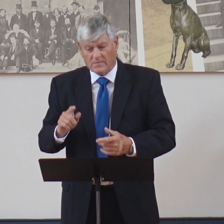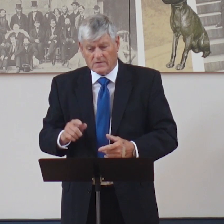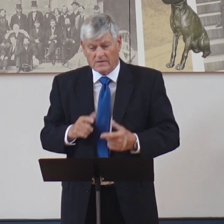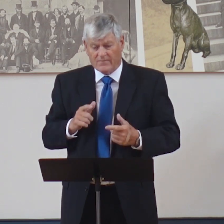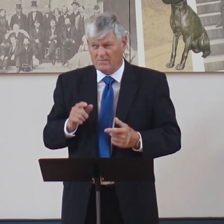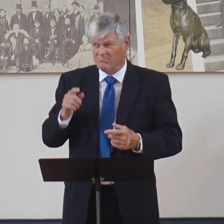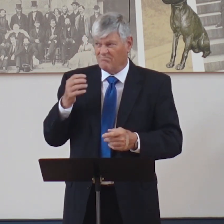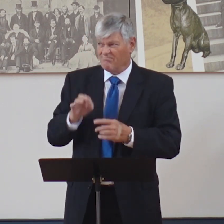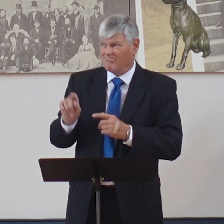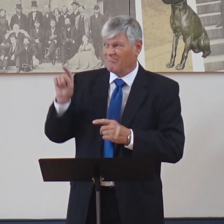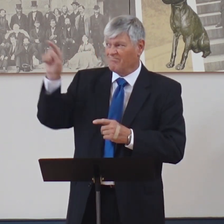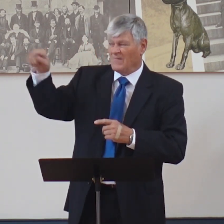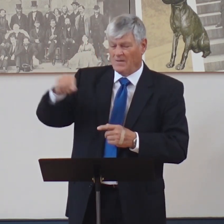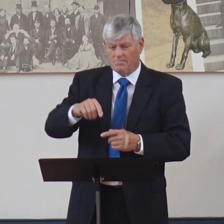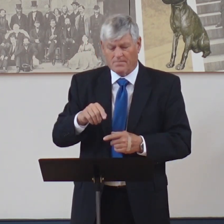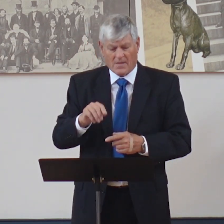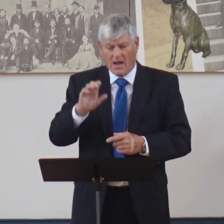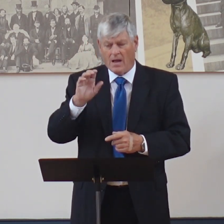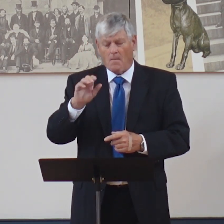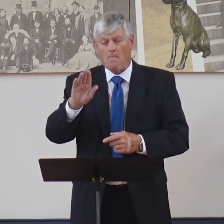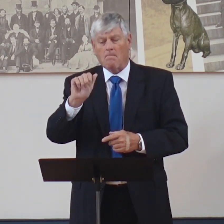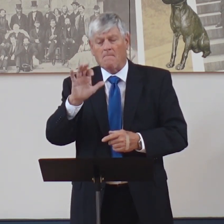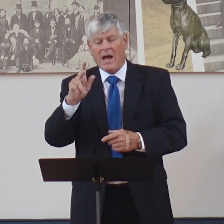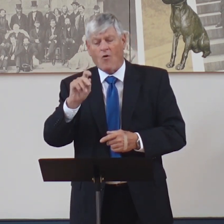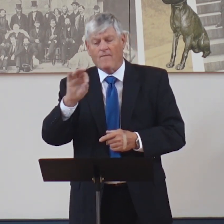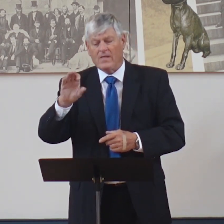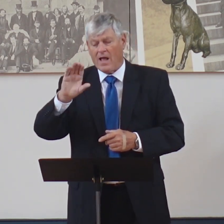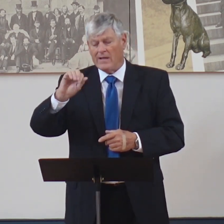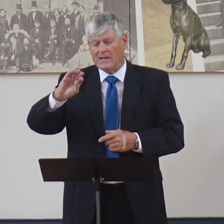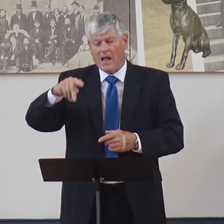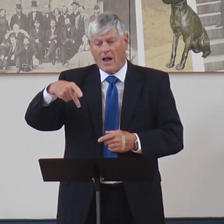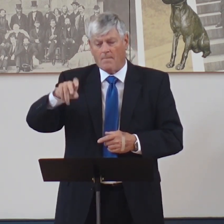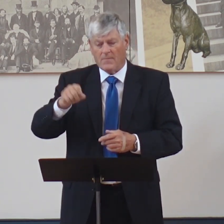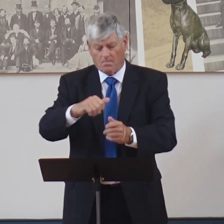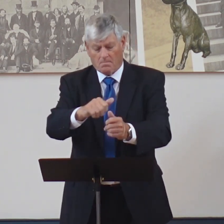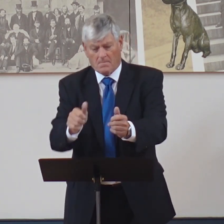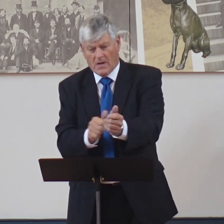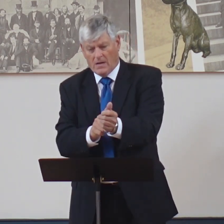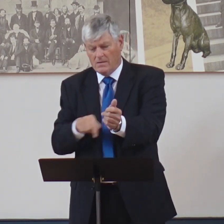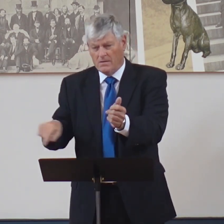here in Washington, D.C., and she lived in the back of campus,